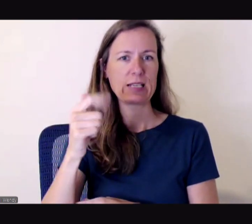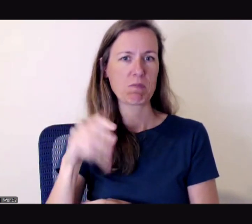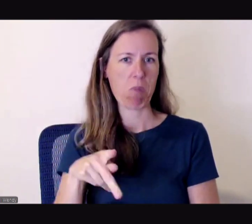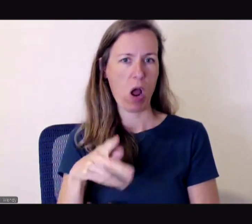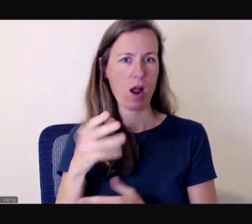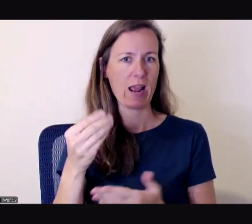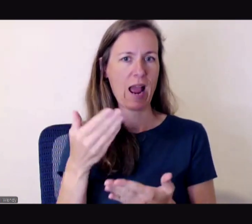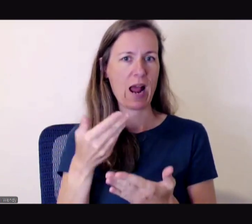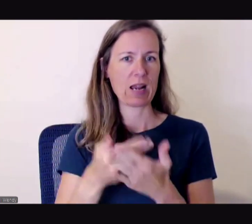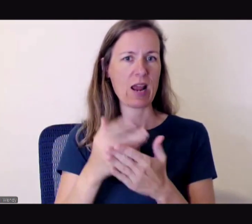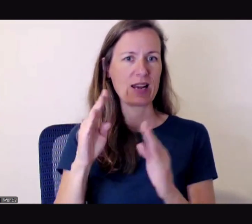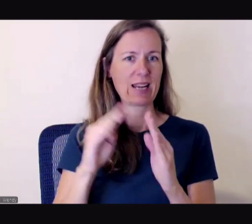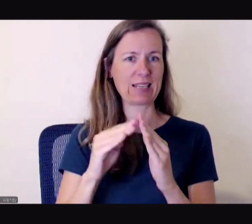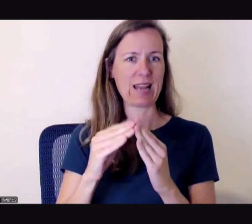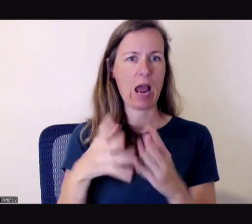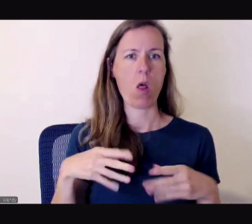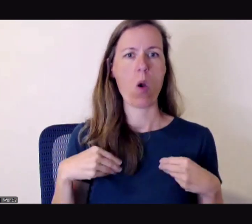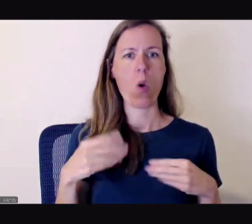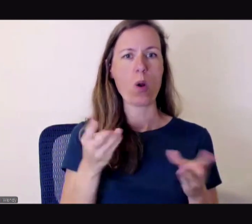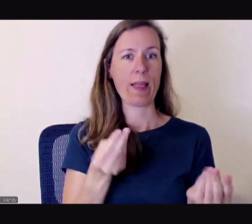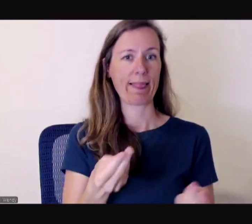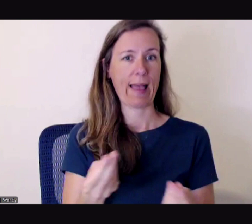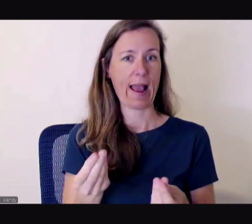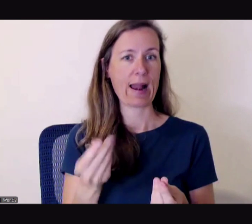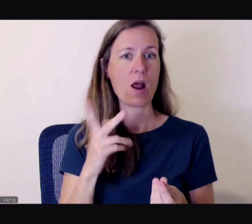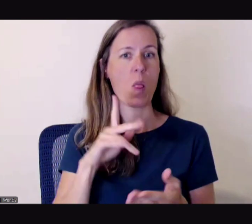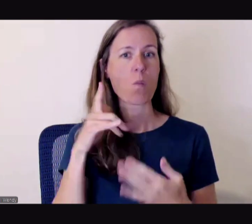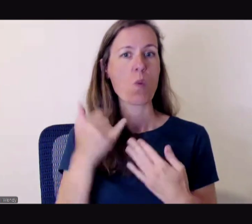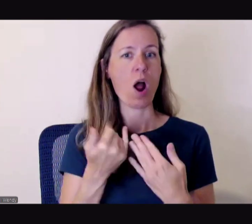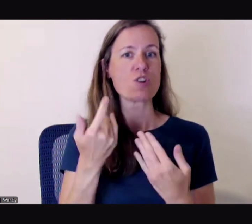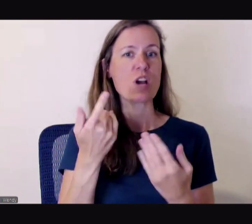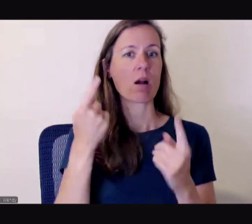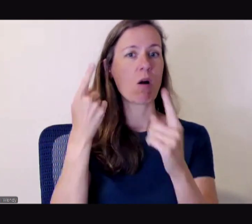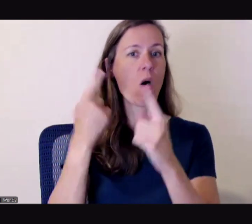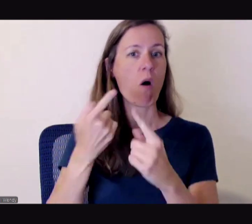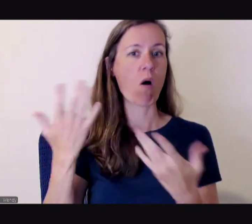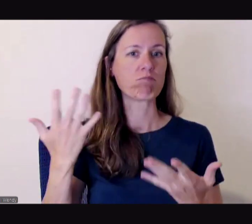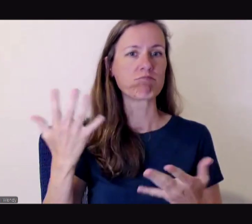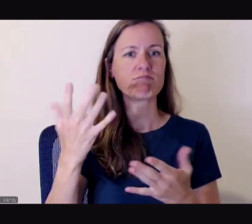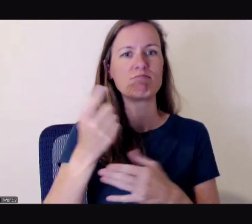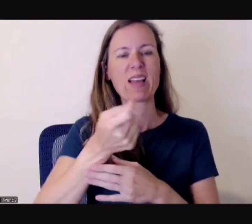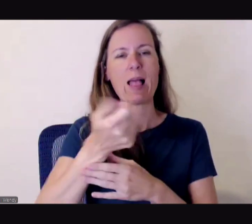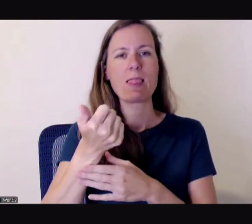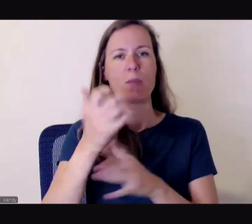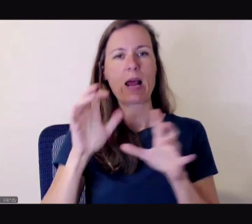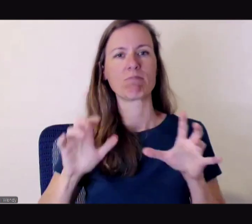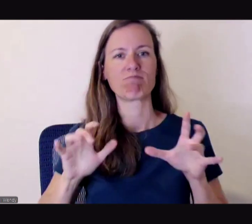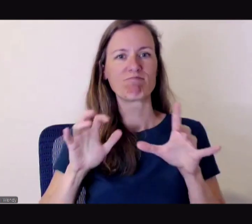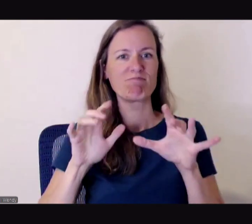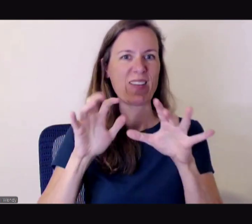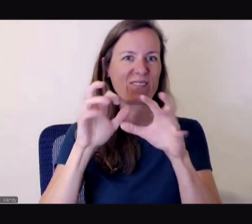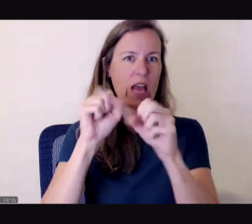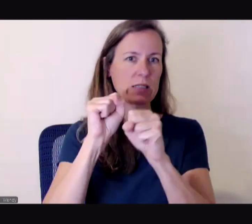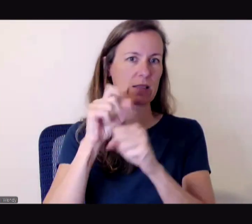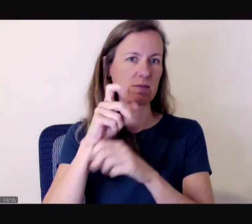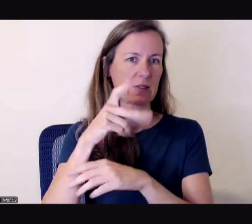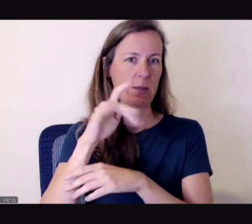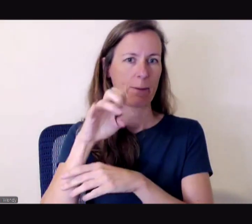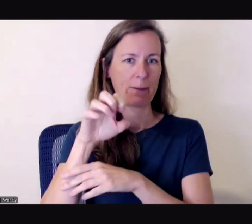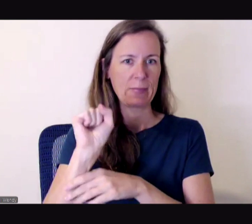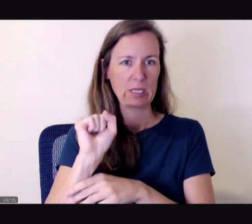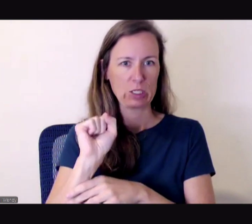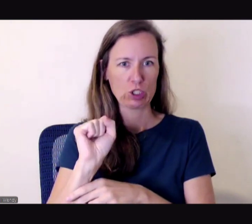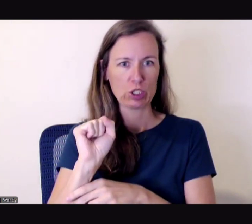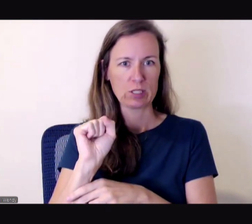More information is available on the Public Works webpage under the Resources section. Now I'm going to pass it to my